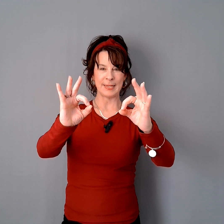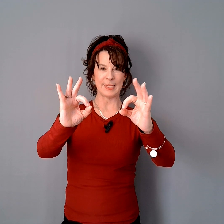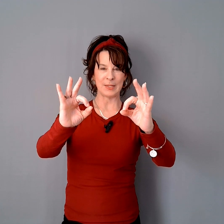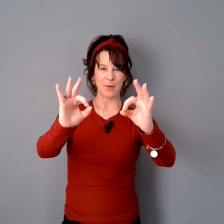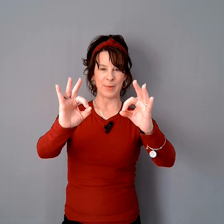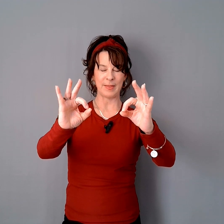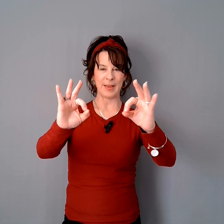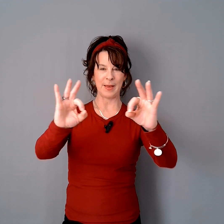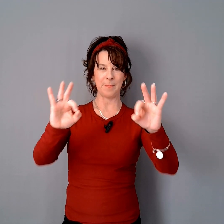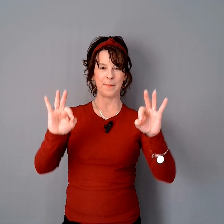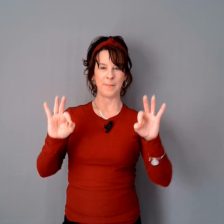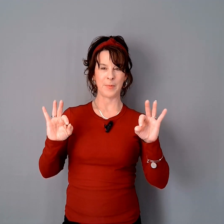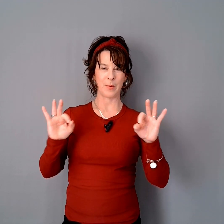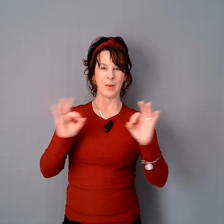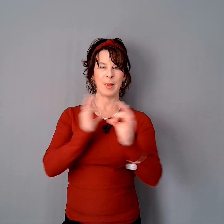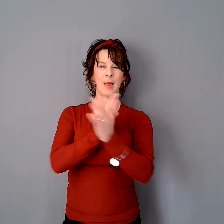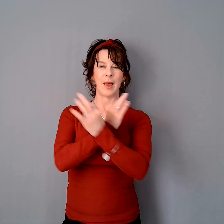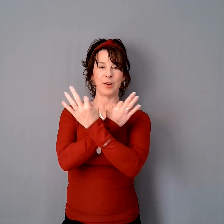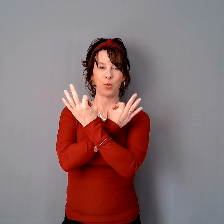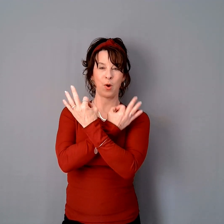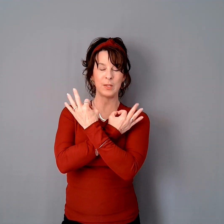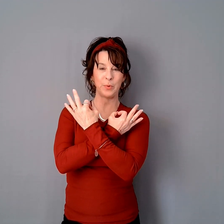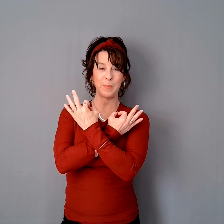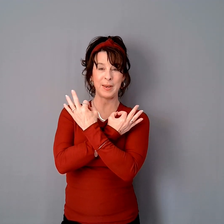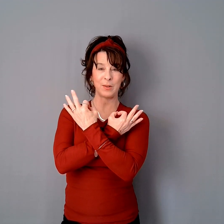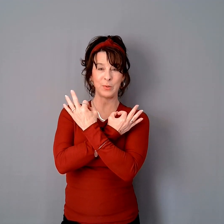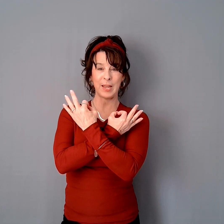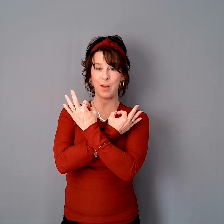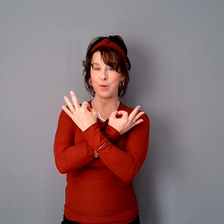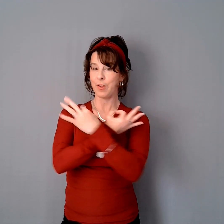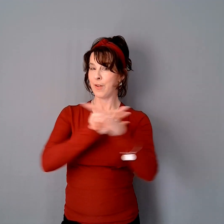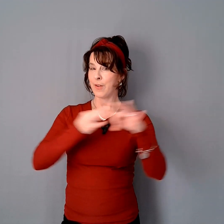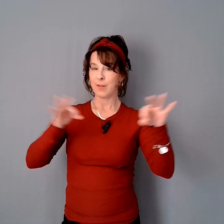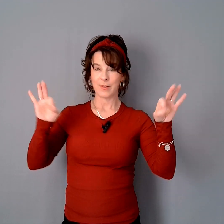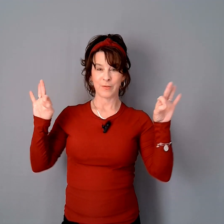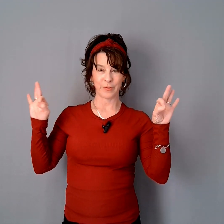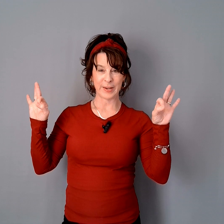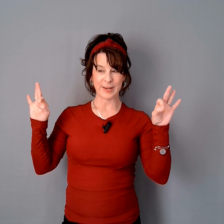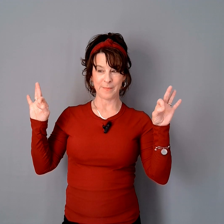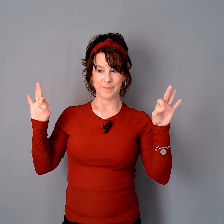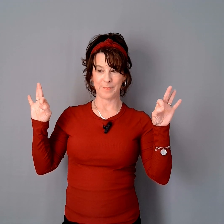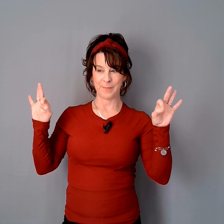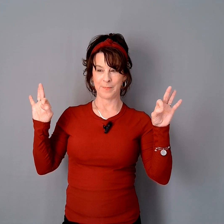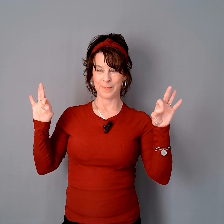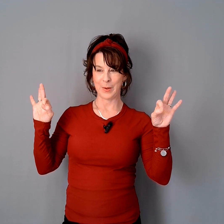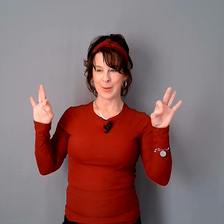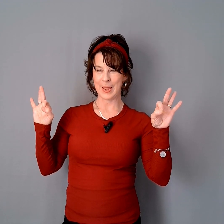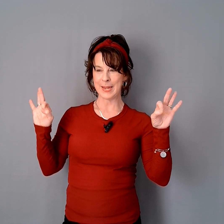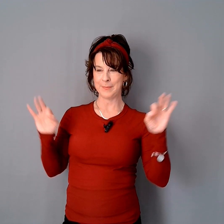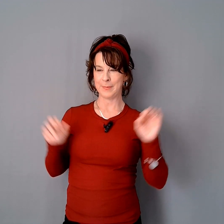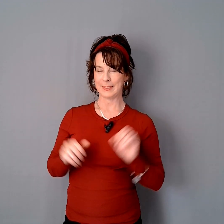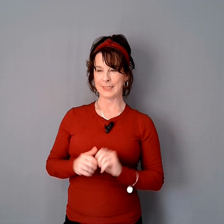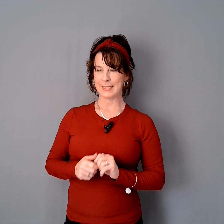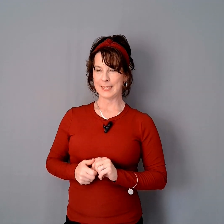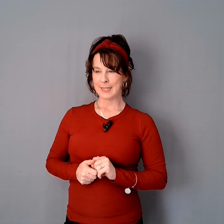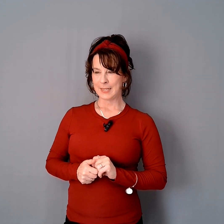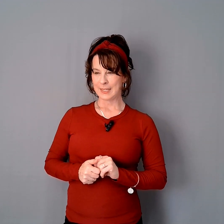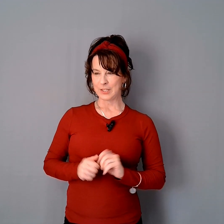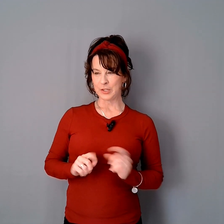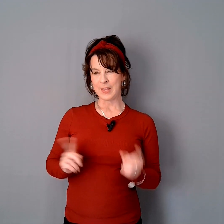is on my thumb. I cross with my knuckles out, freedom. Okay? Let's do that